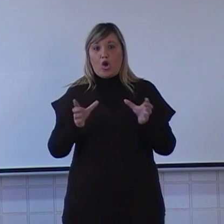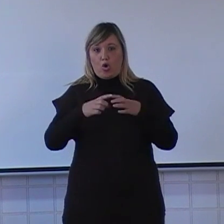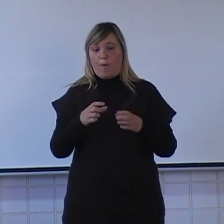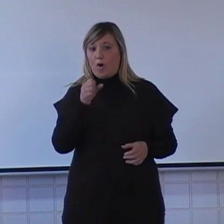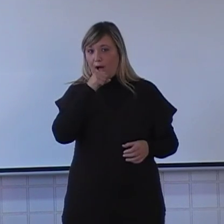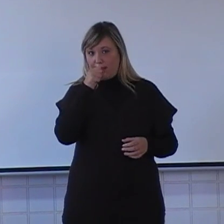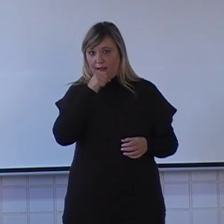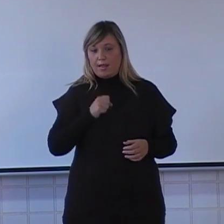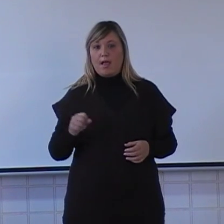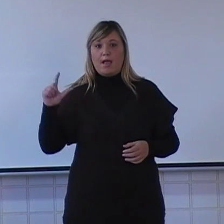Thank you.